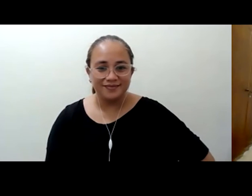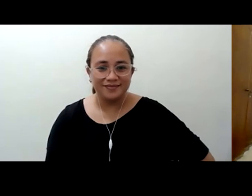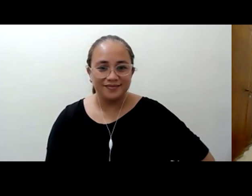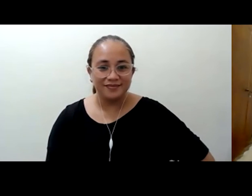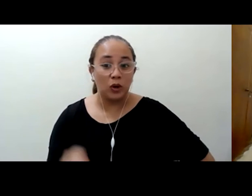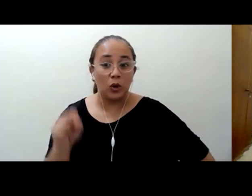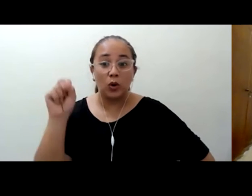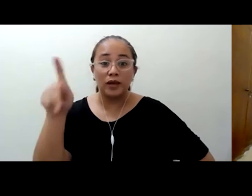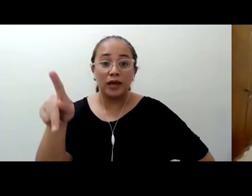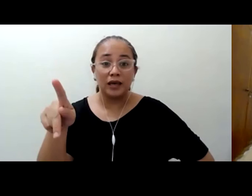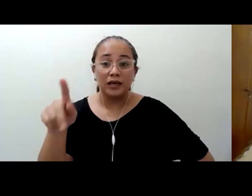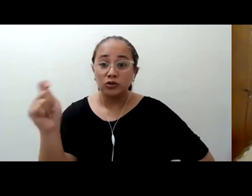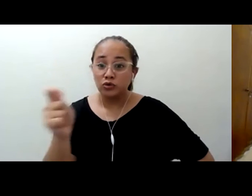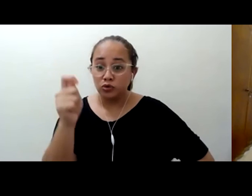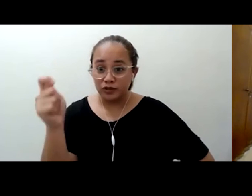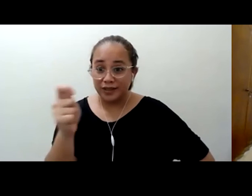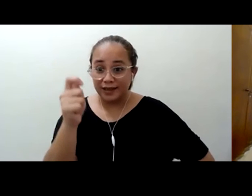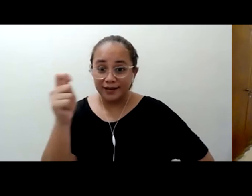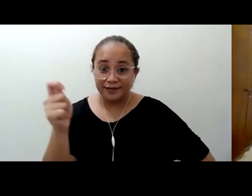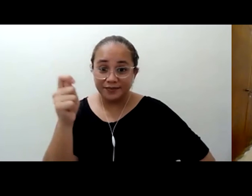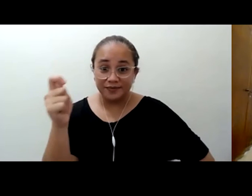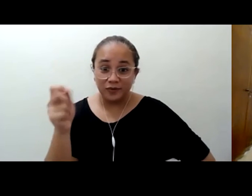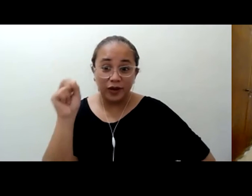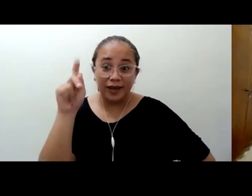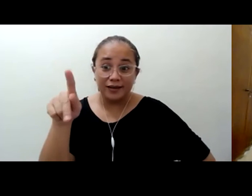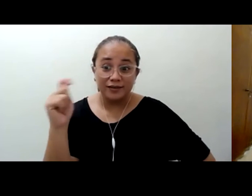Okay, so Tuesday it is then.